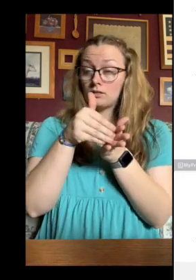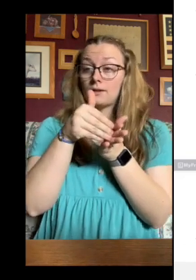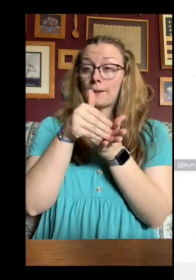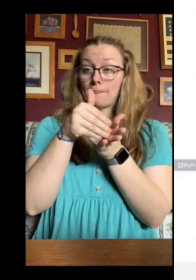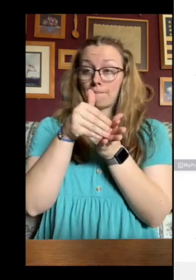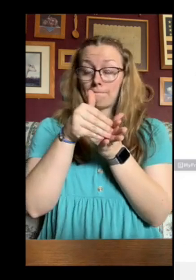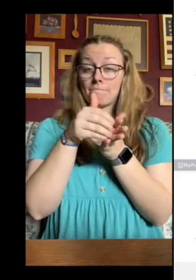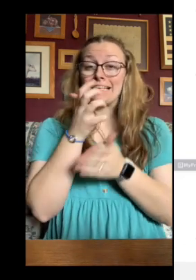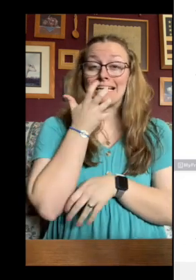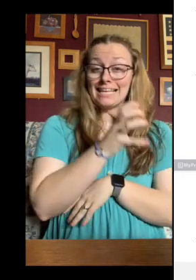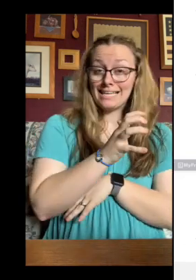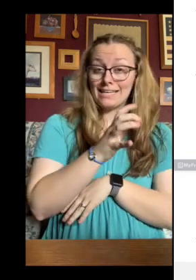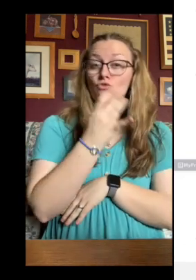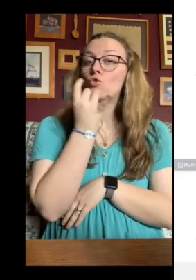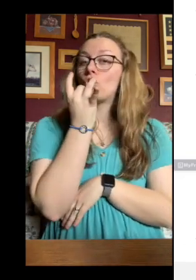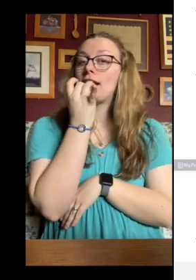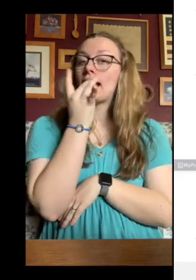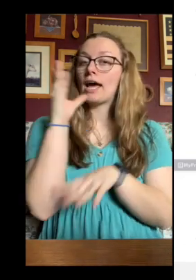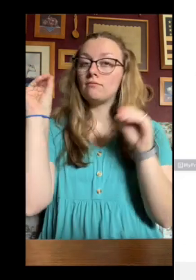heat or light.